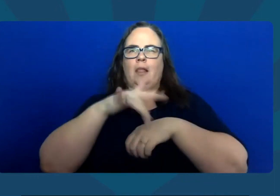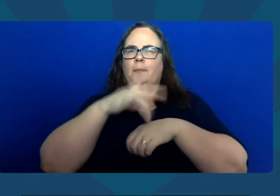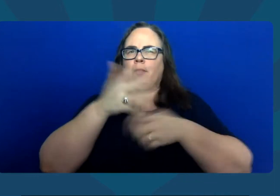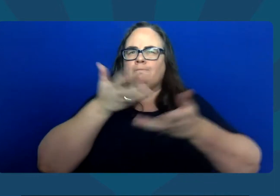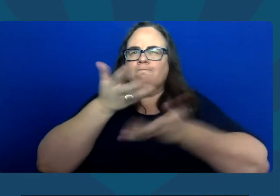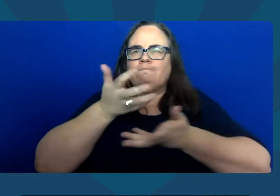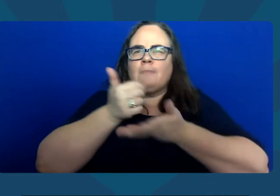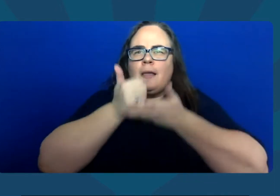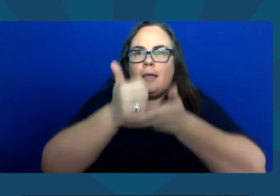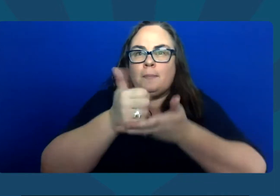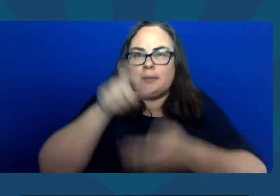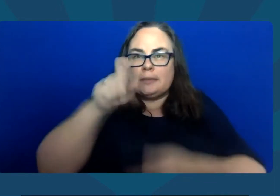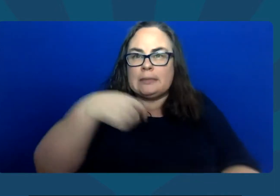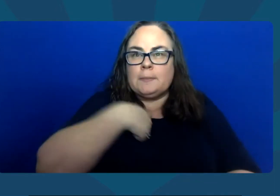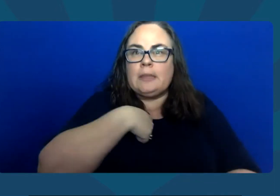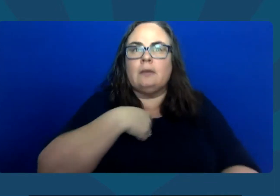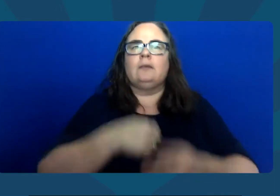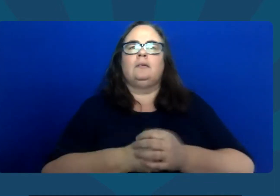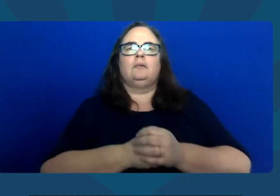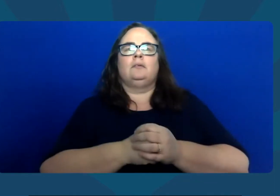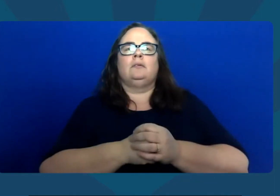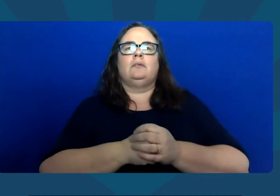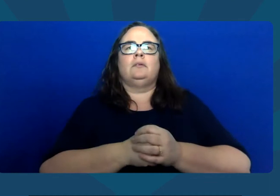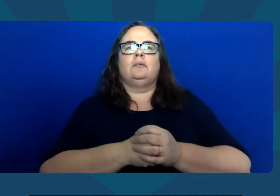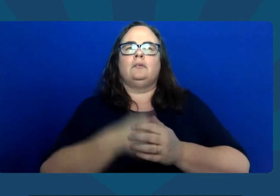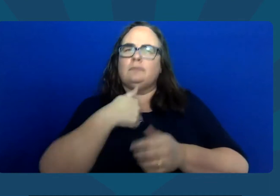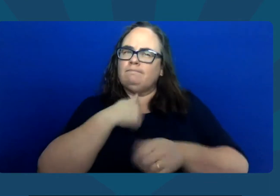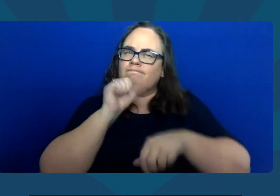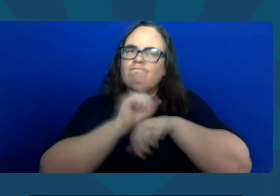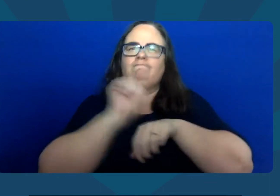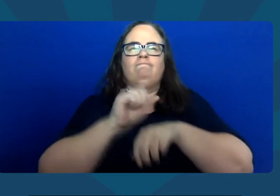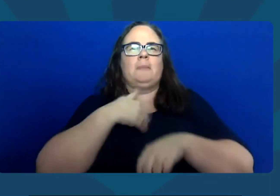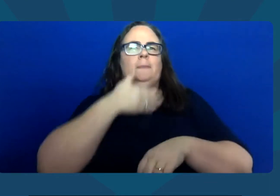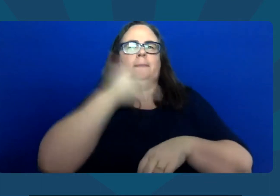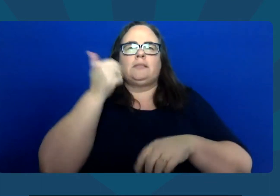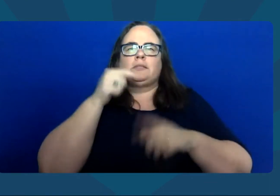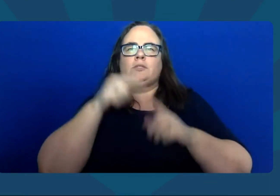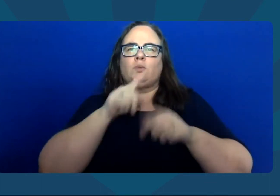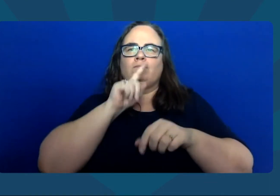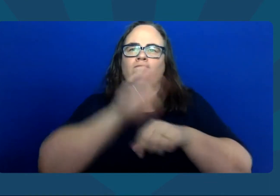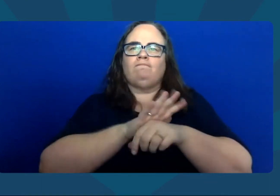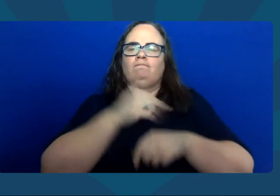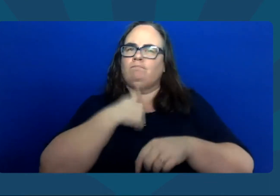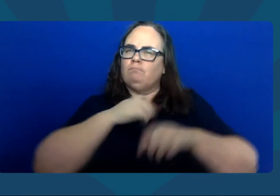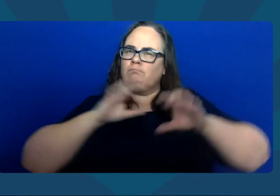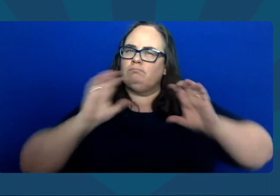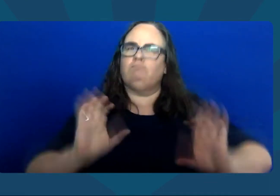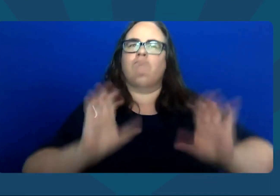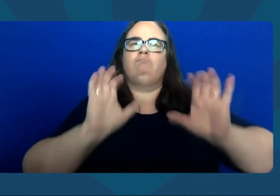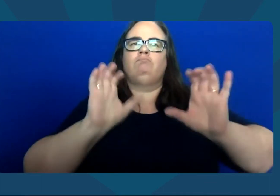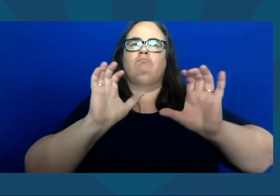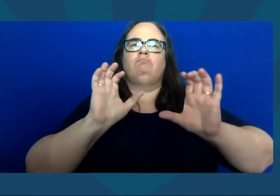constituents know that I am available to help them whenever they need me. I have done my best